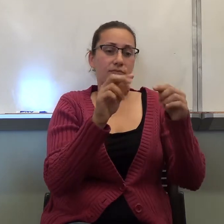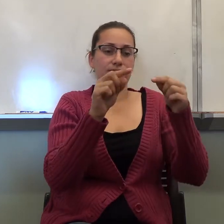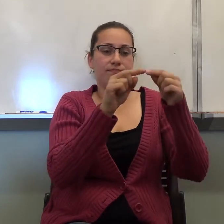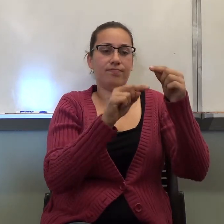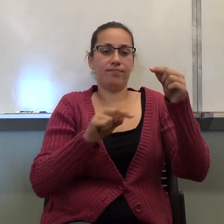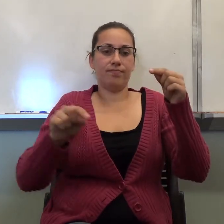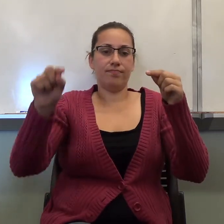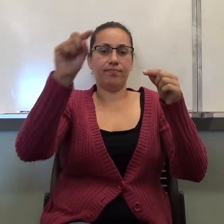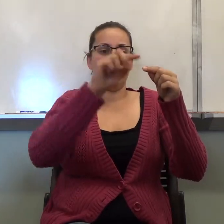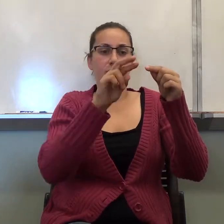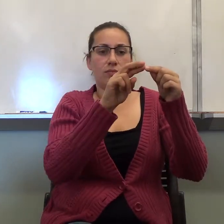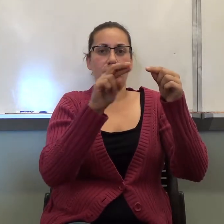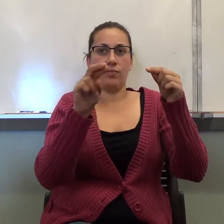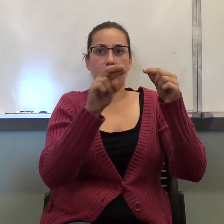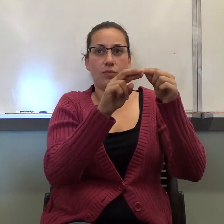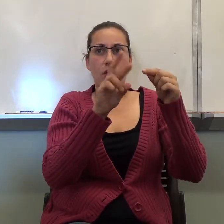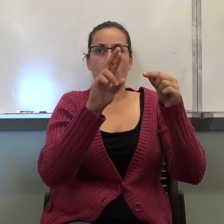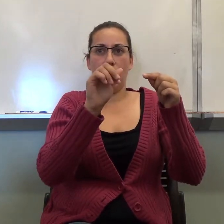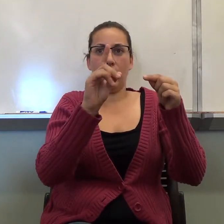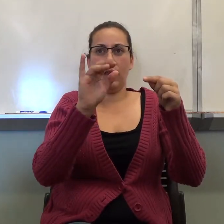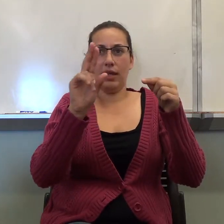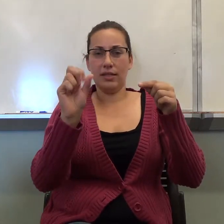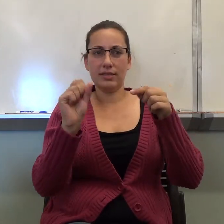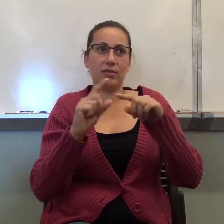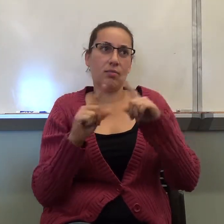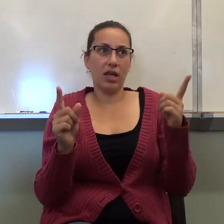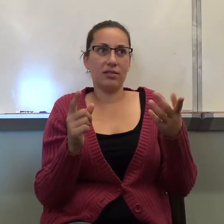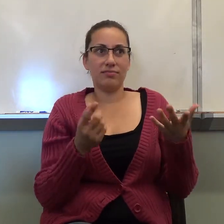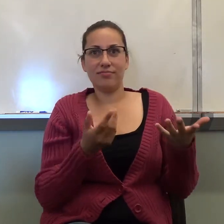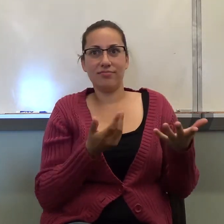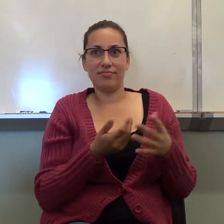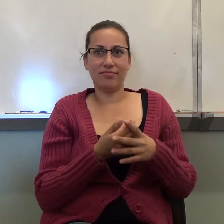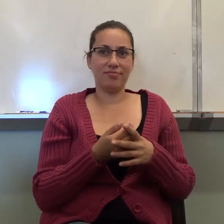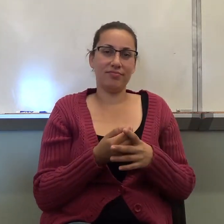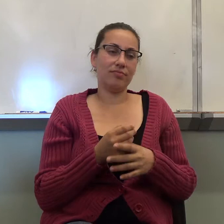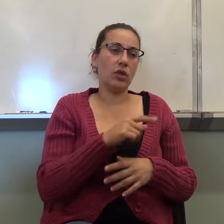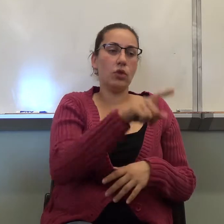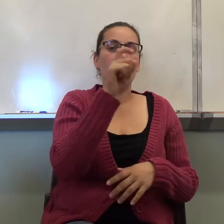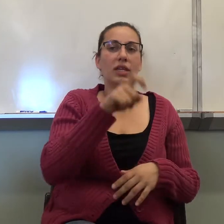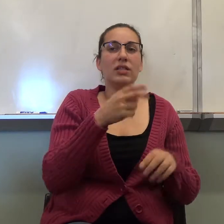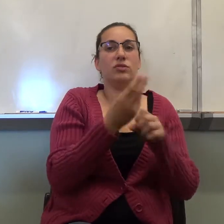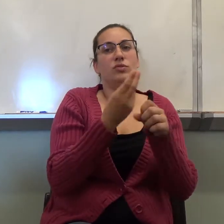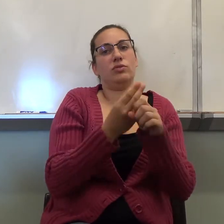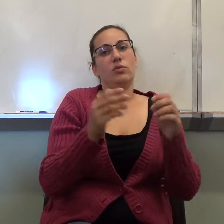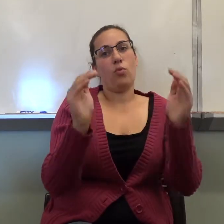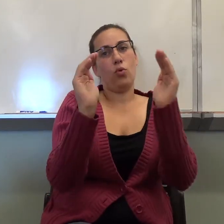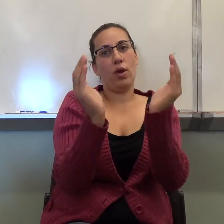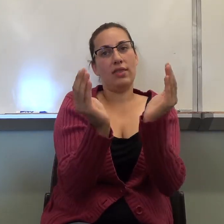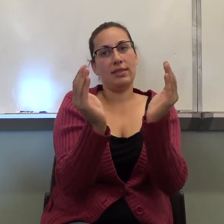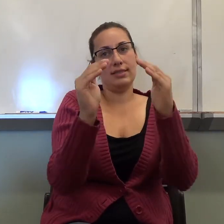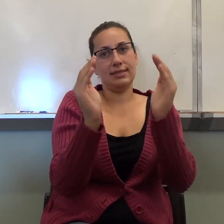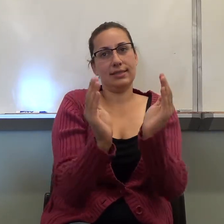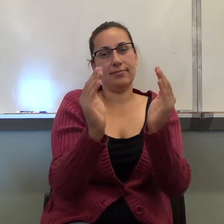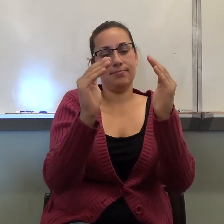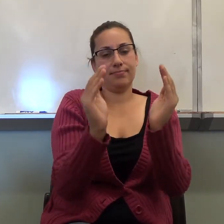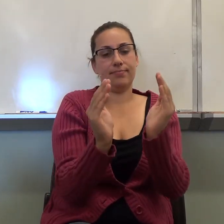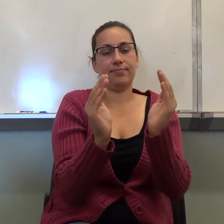us. So the idea here is that's got to be in parentheses. So this is really a practice in using